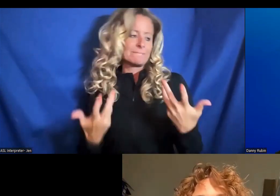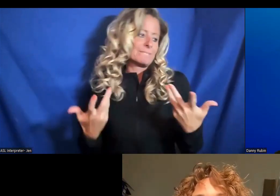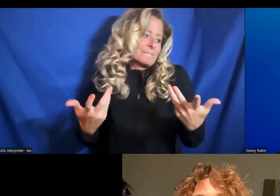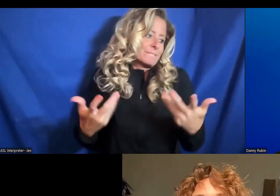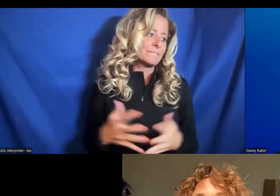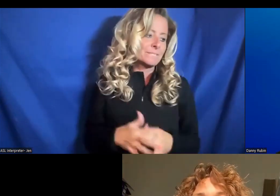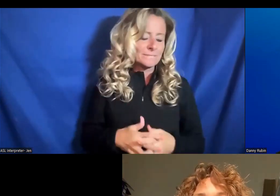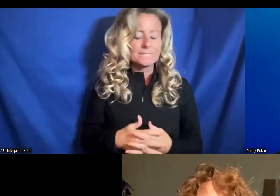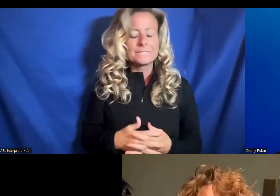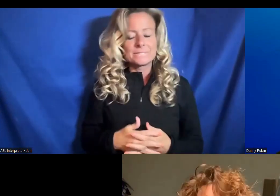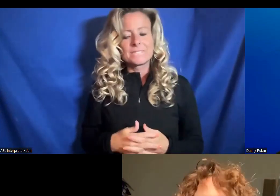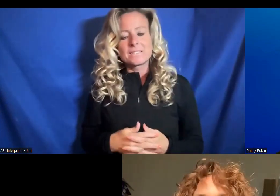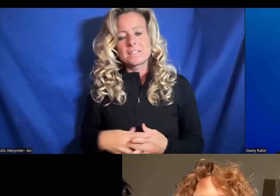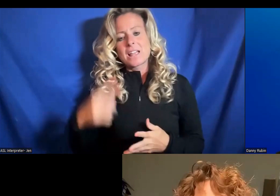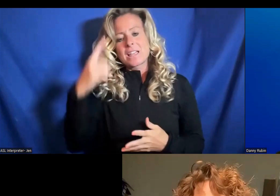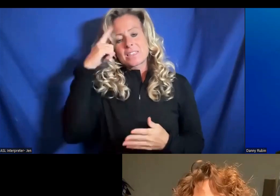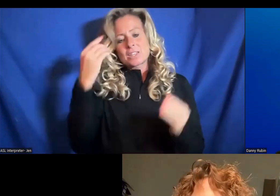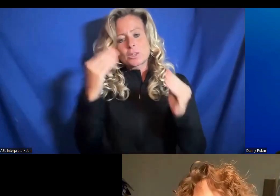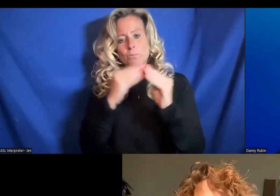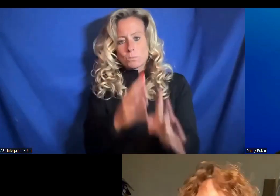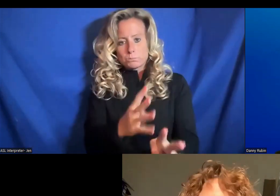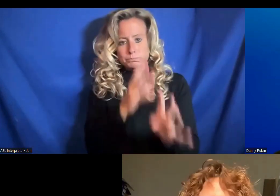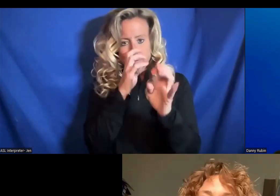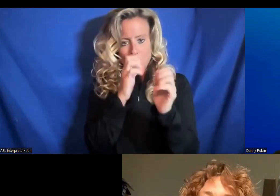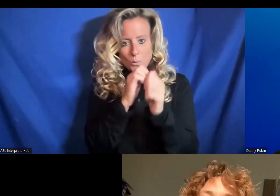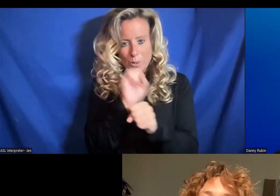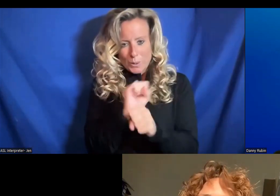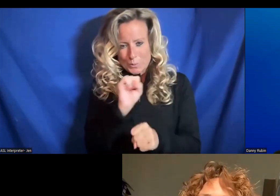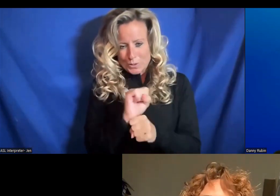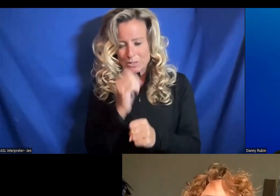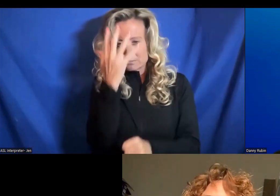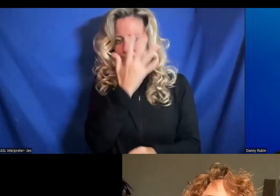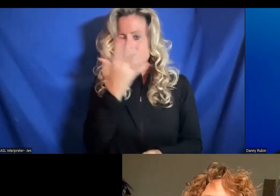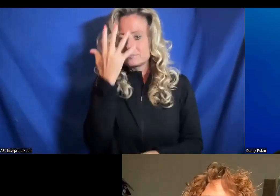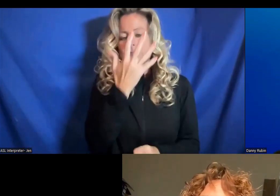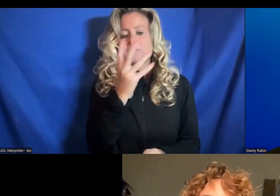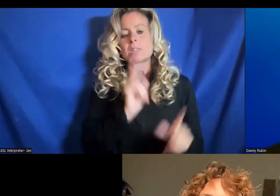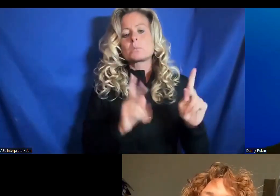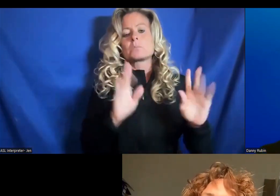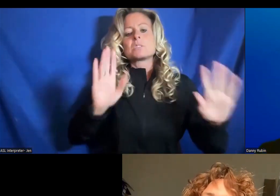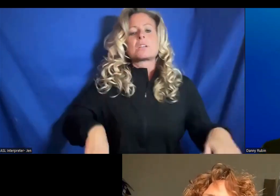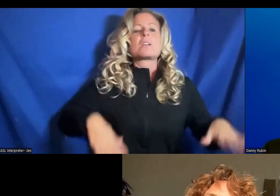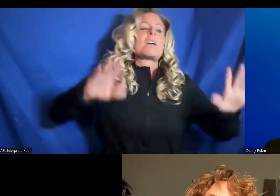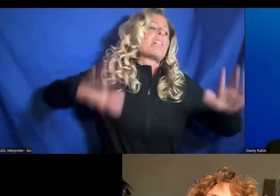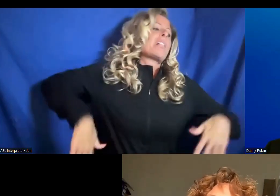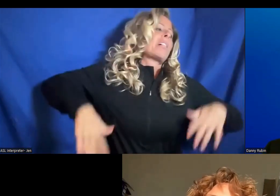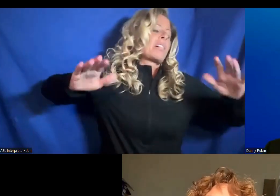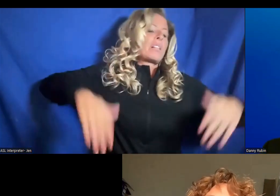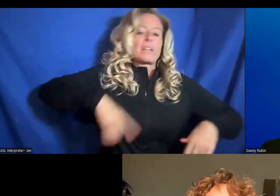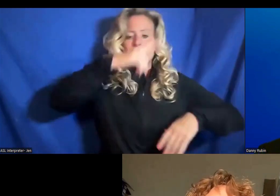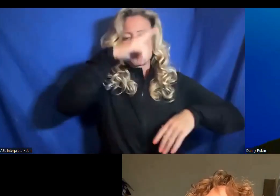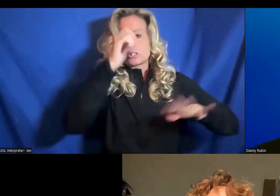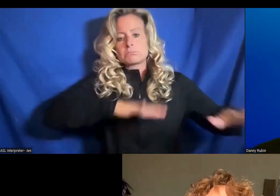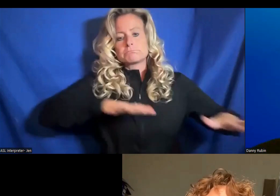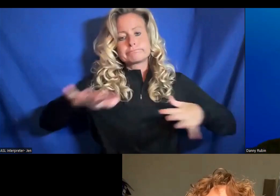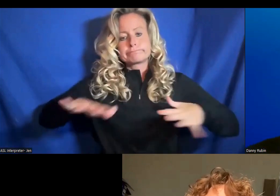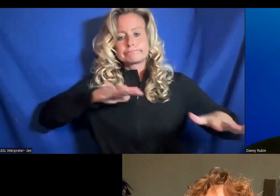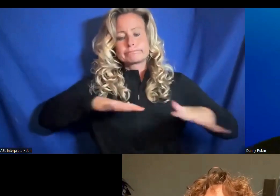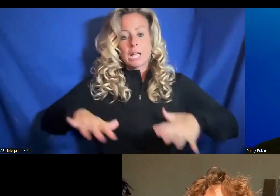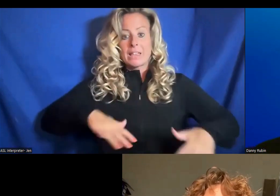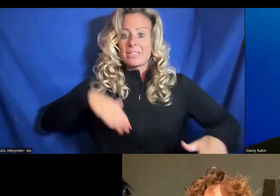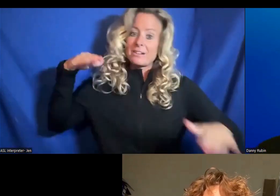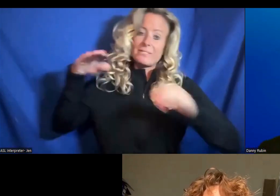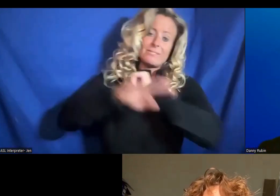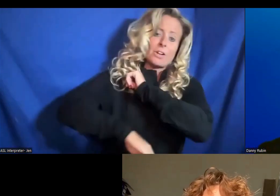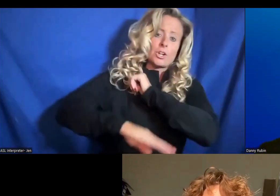that they're just more regimented with the way they look. In the summertime, people just slack off a little bit and are a little bit more It makes easygoing. sense. You come into the Yeah. fall and you're